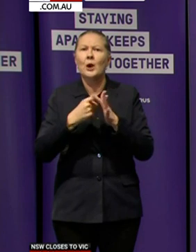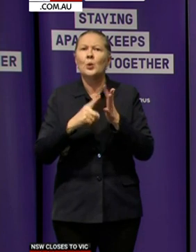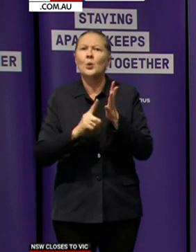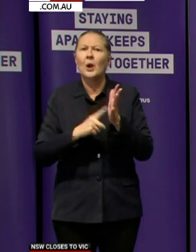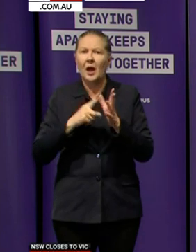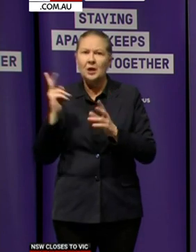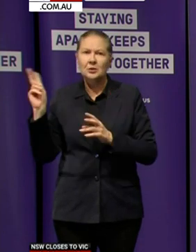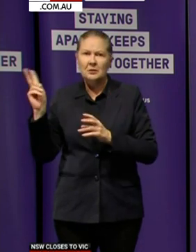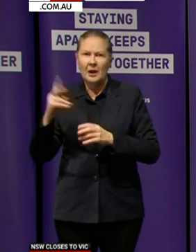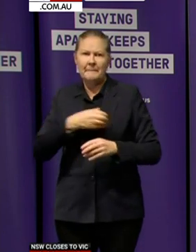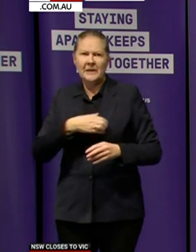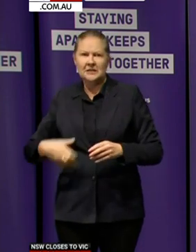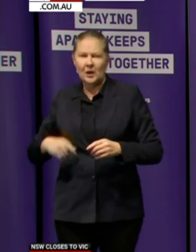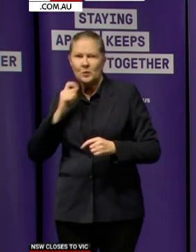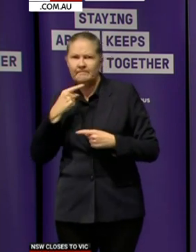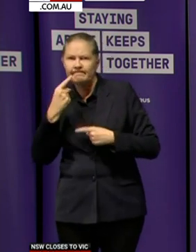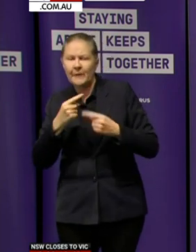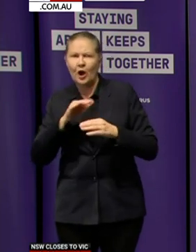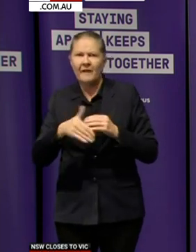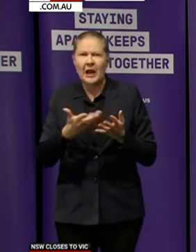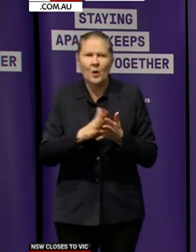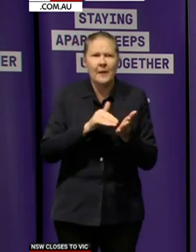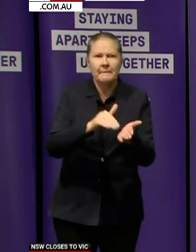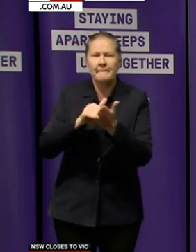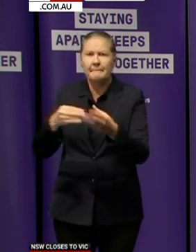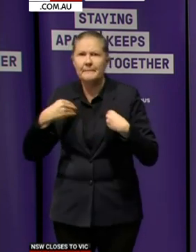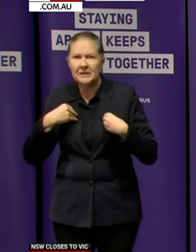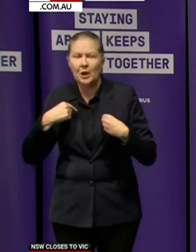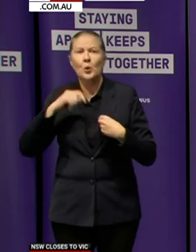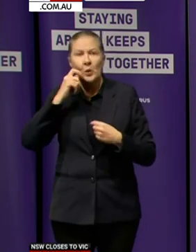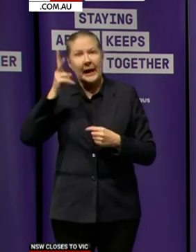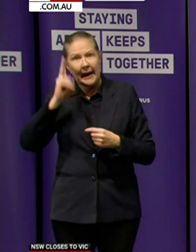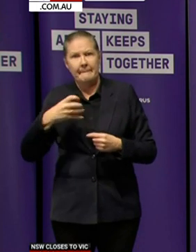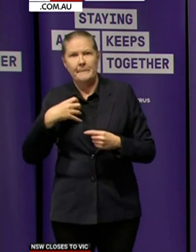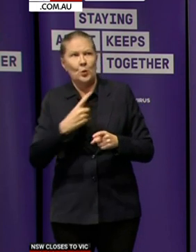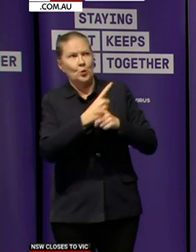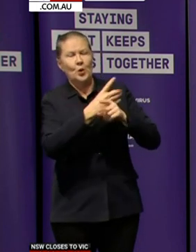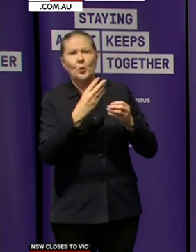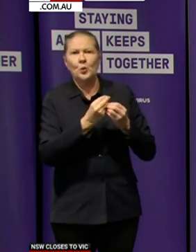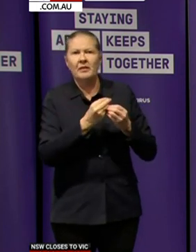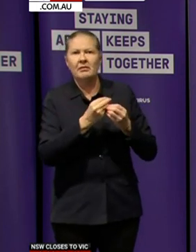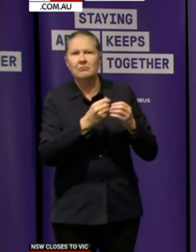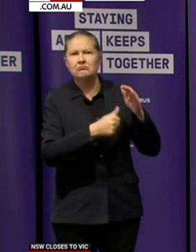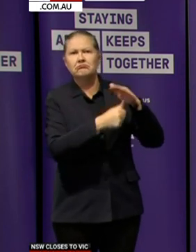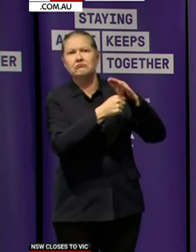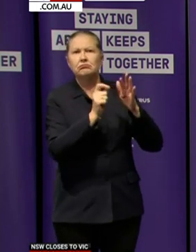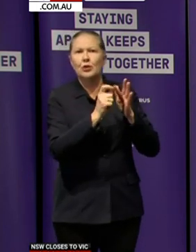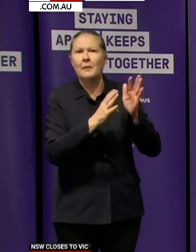soon about further business support, and I'll be having further conversations with the Prime Minister about some of the